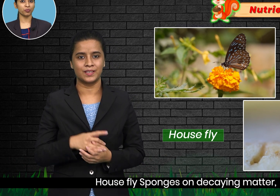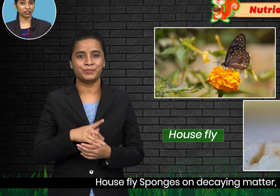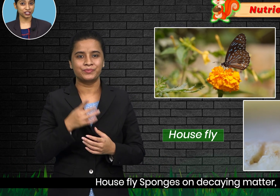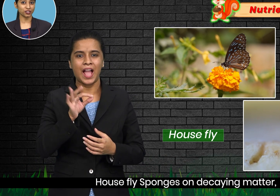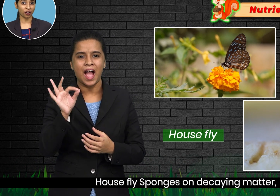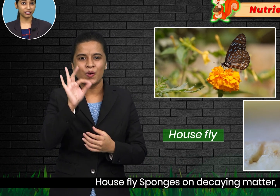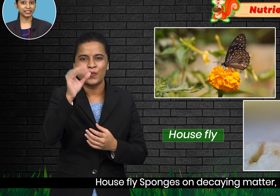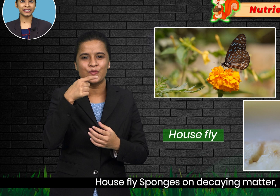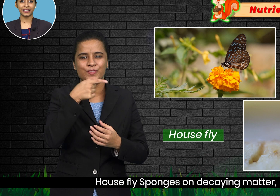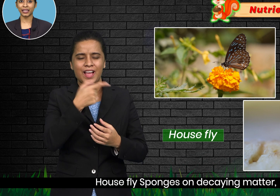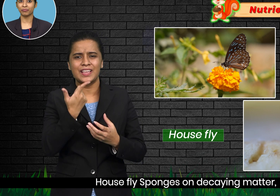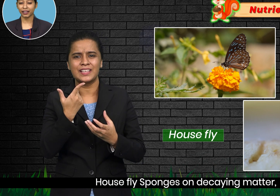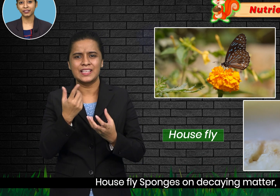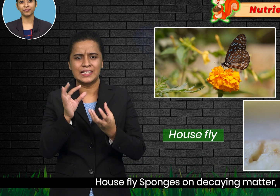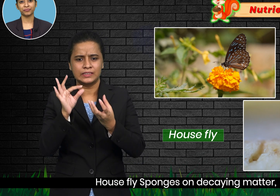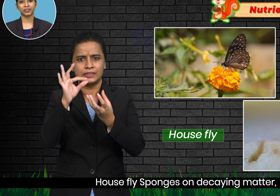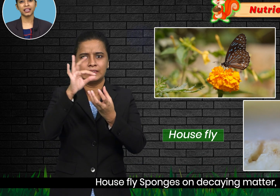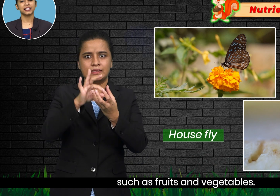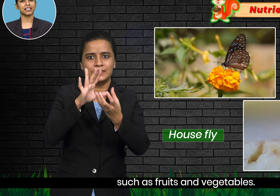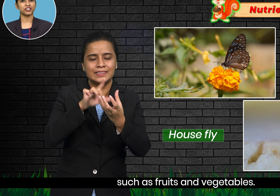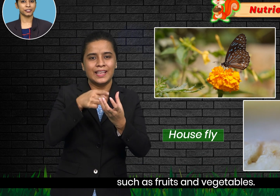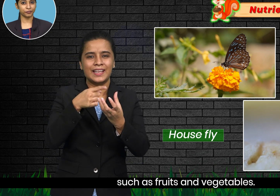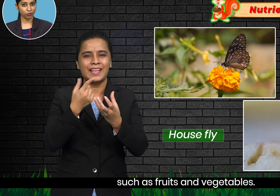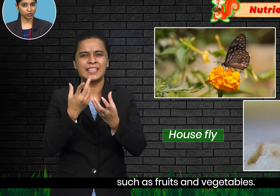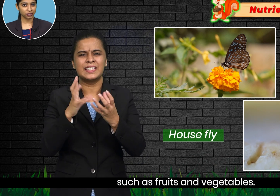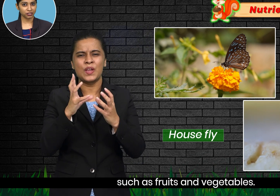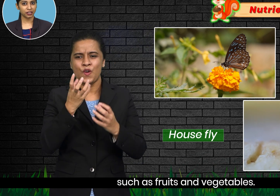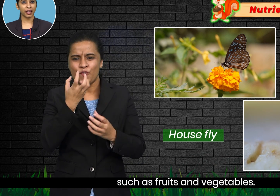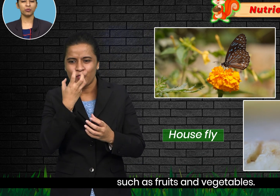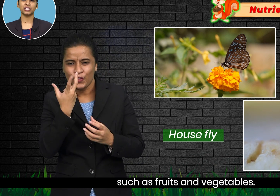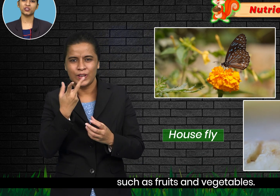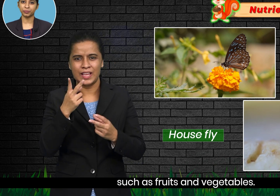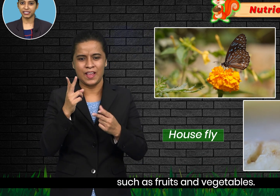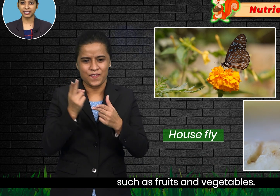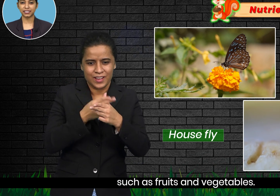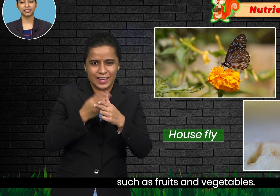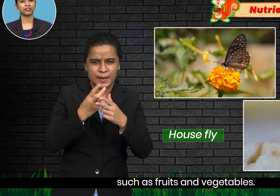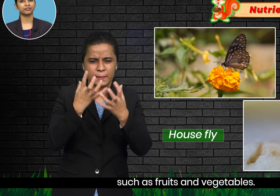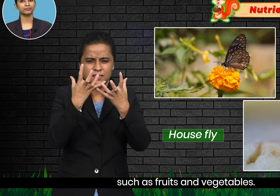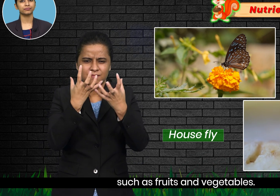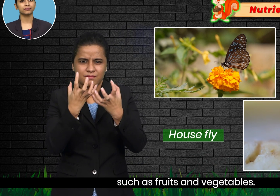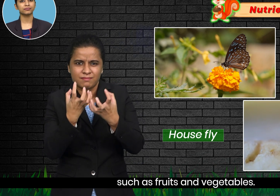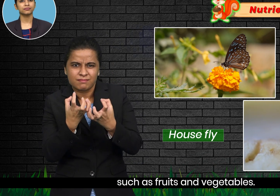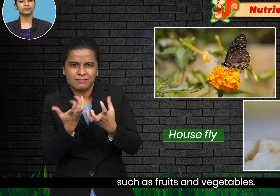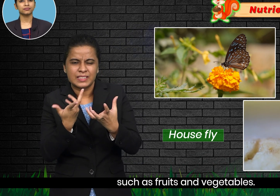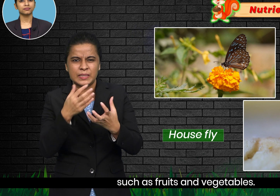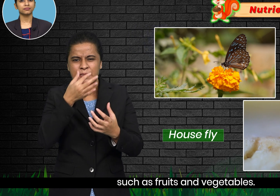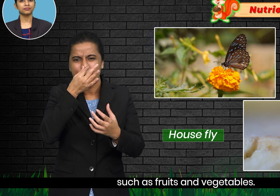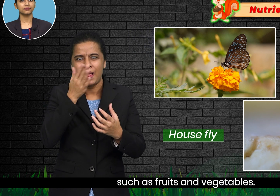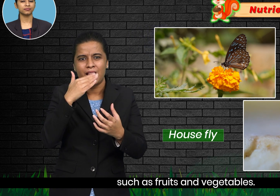Housefly sponges on decaying matter such as fruits and vegetables.